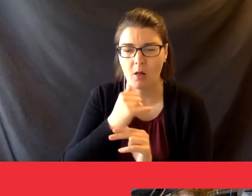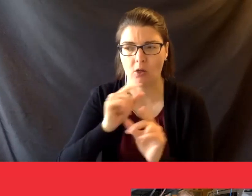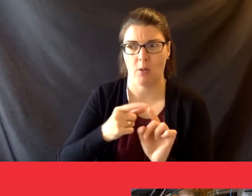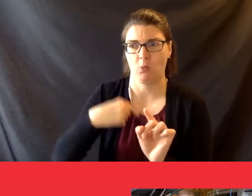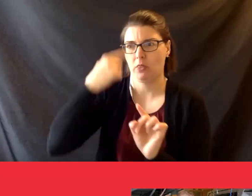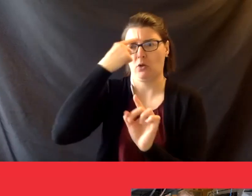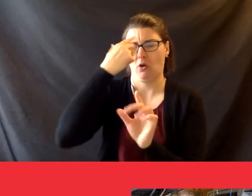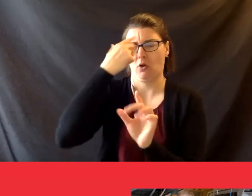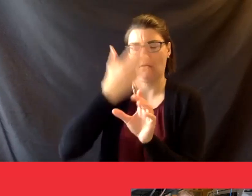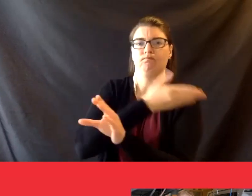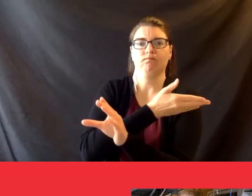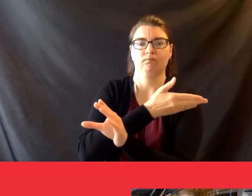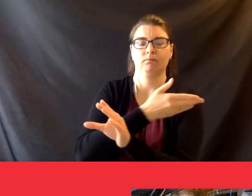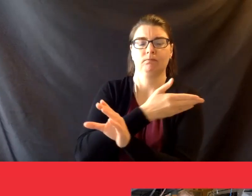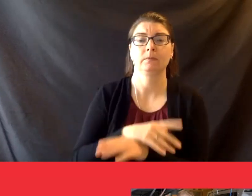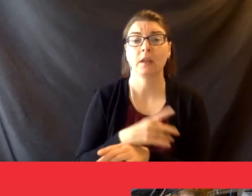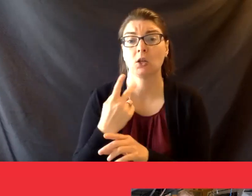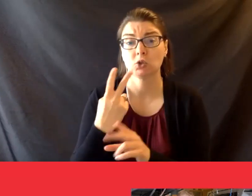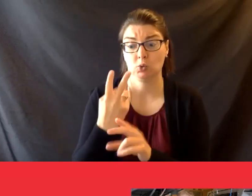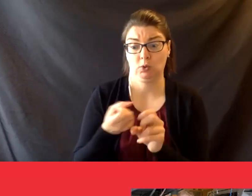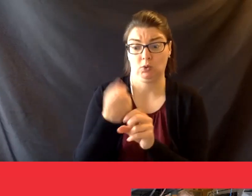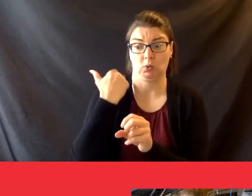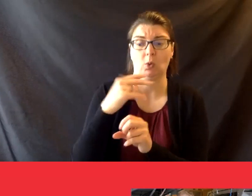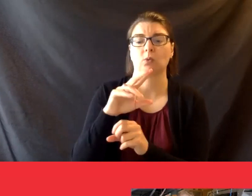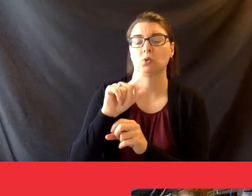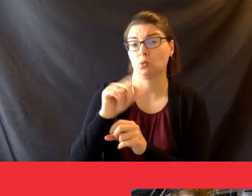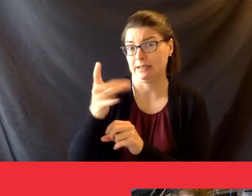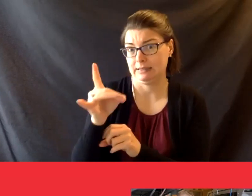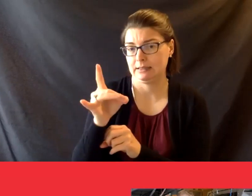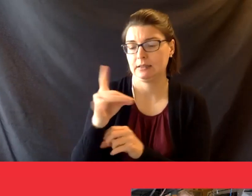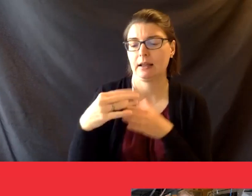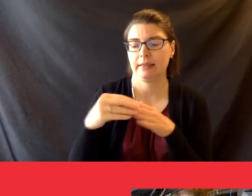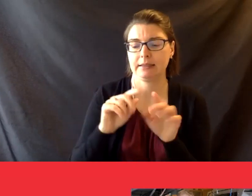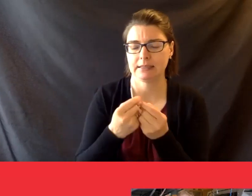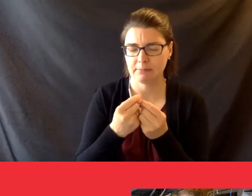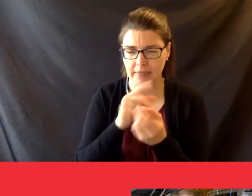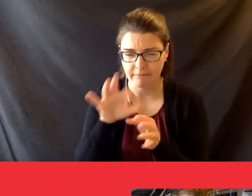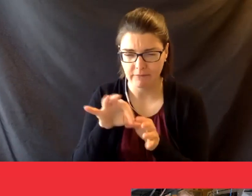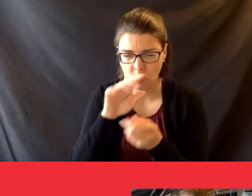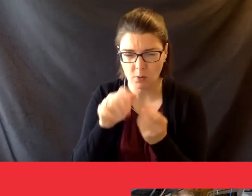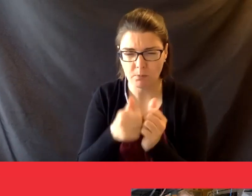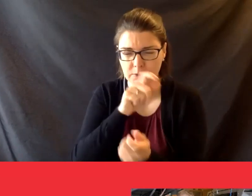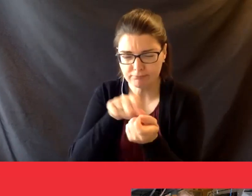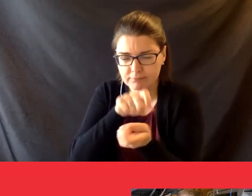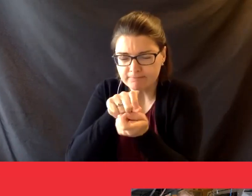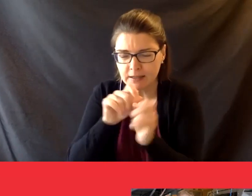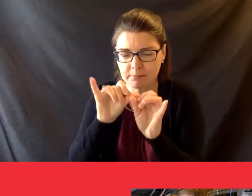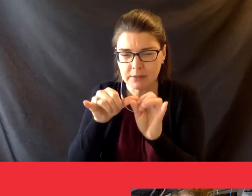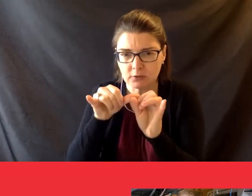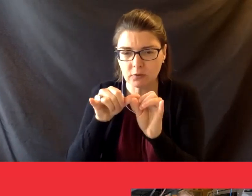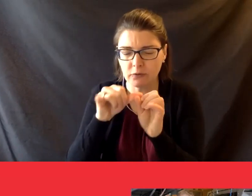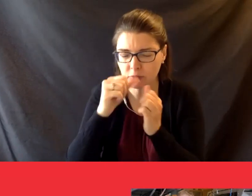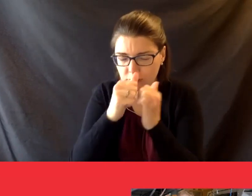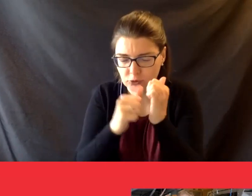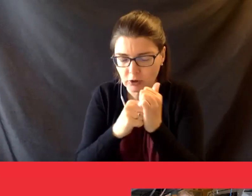believed. The year before, he led a team that achieved the most precise measurement of the fine structure of helium